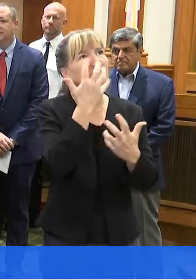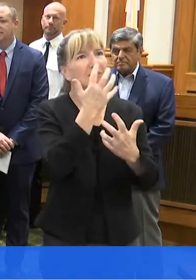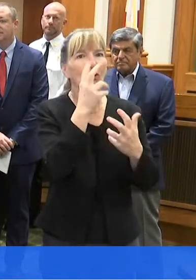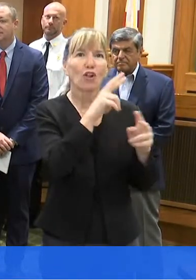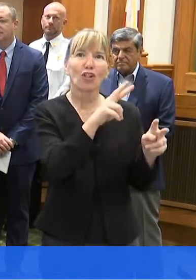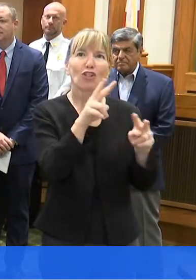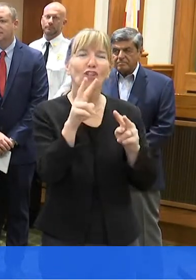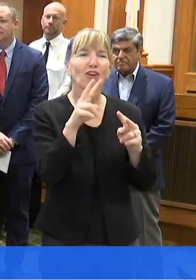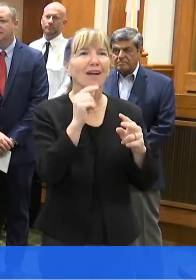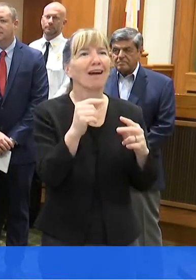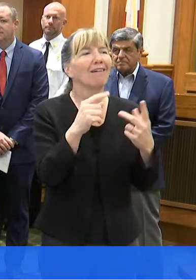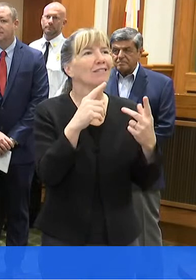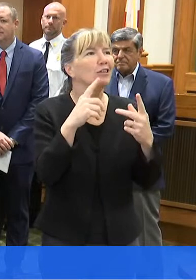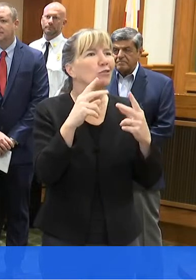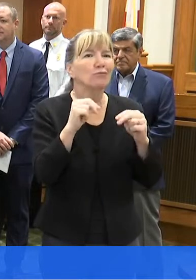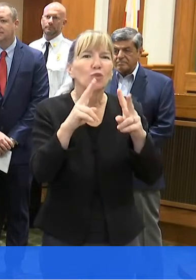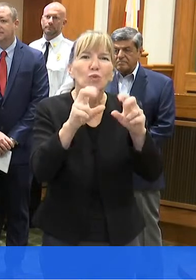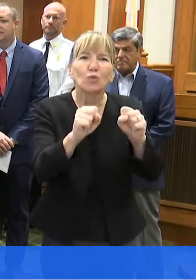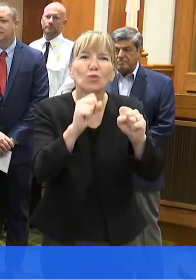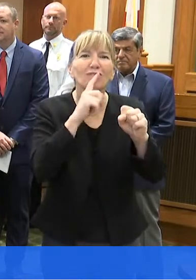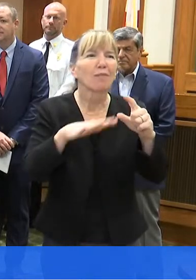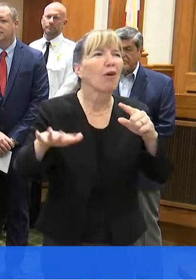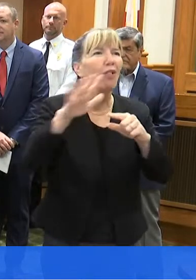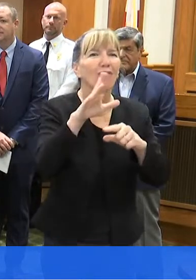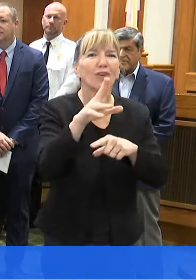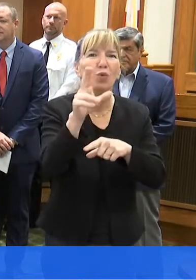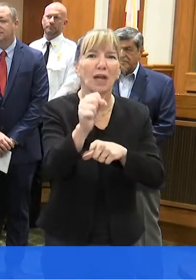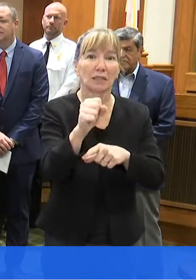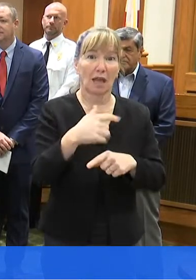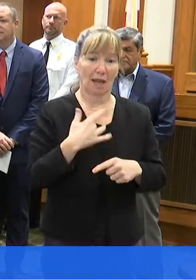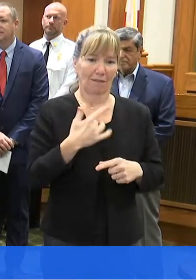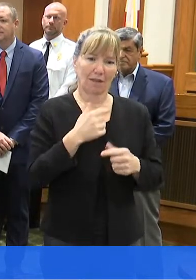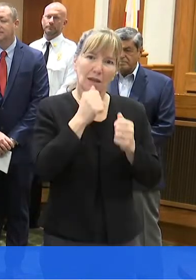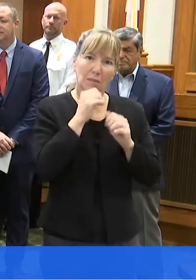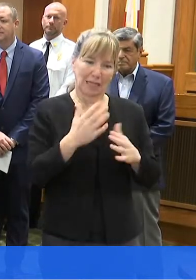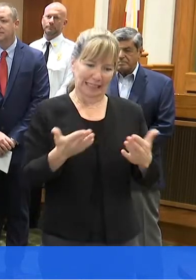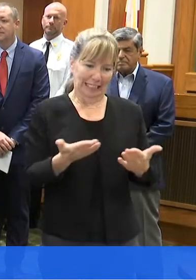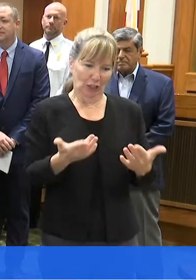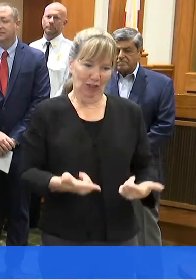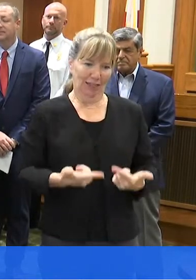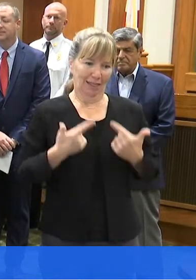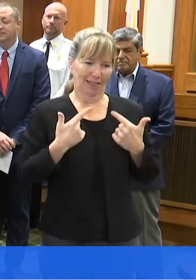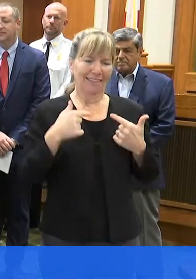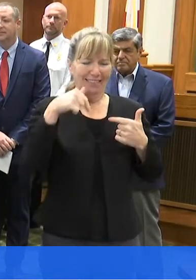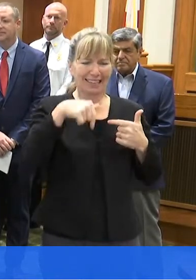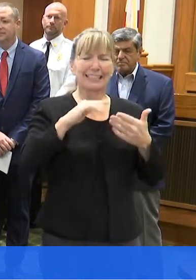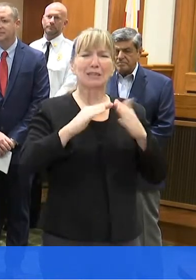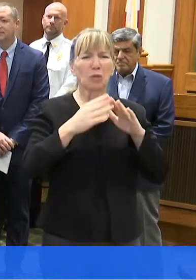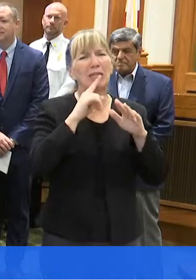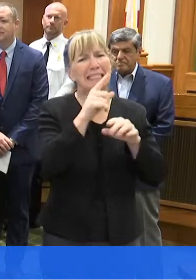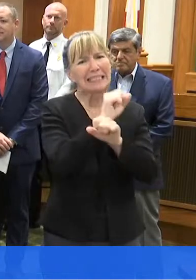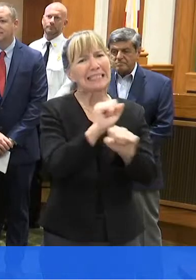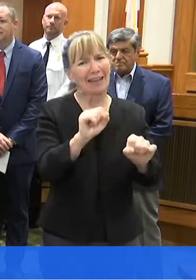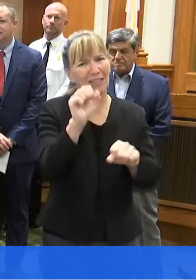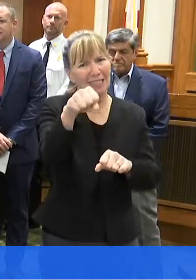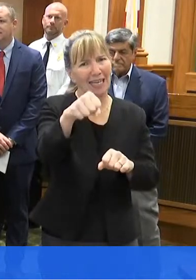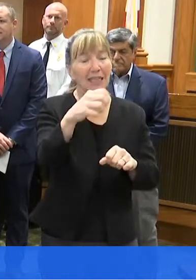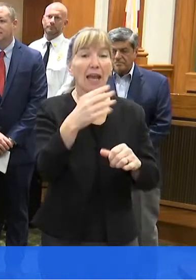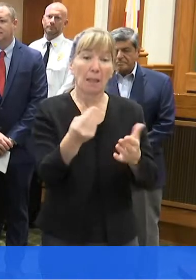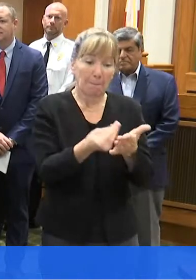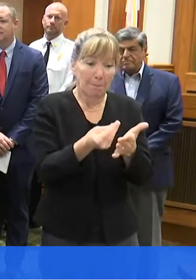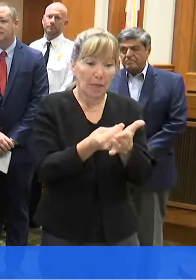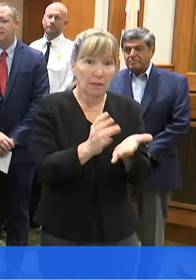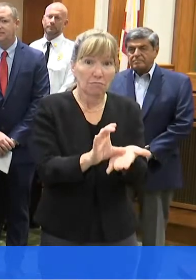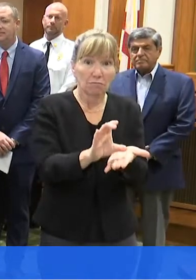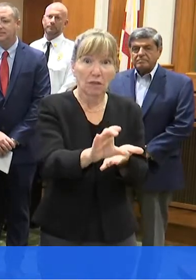you look at some of the headlines throughout the rest of the United States. I really feel blessed that we can live here in this safe community, and we'll make sure that the funding goes